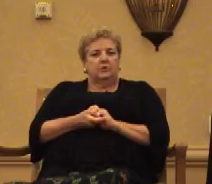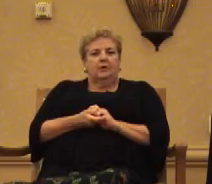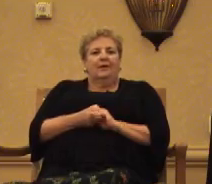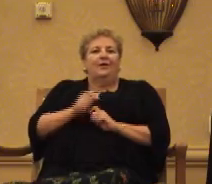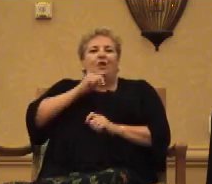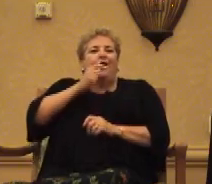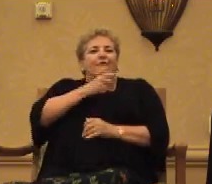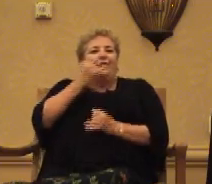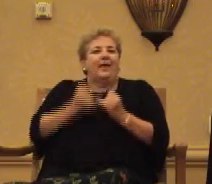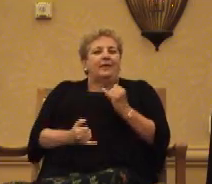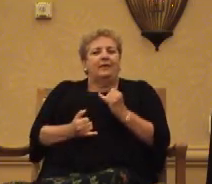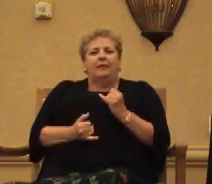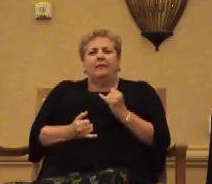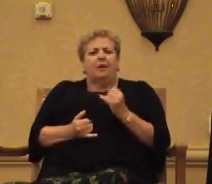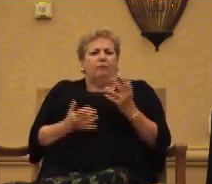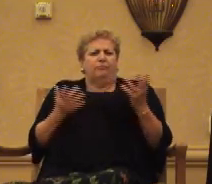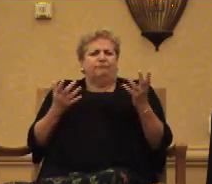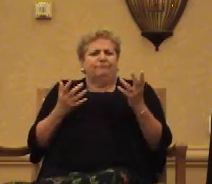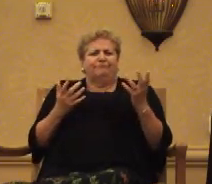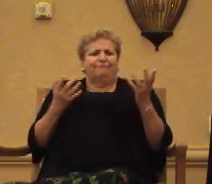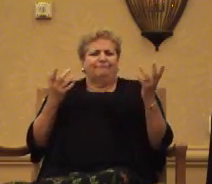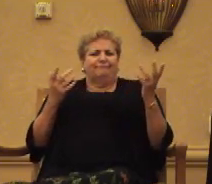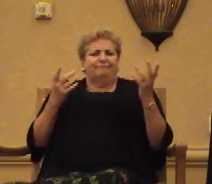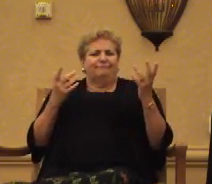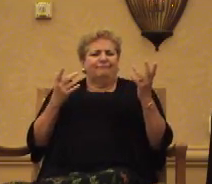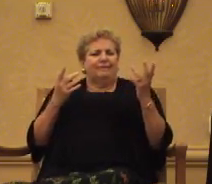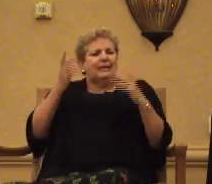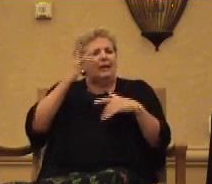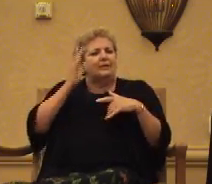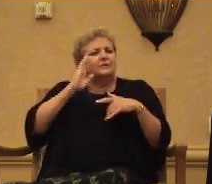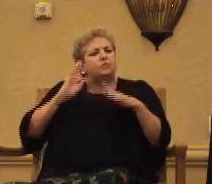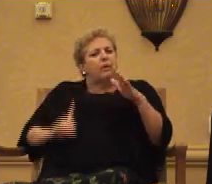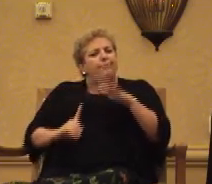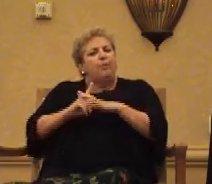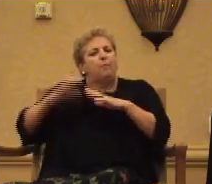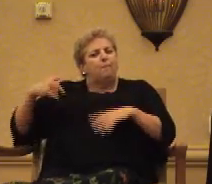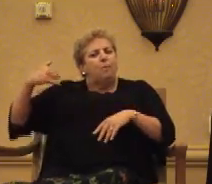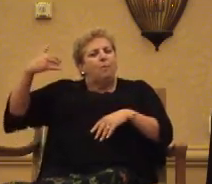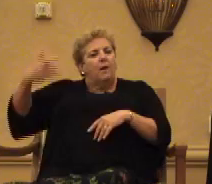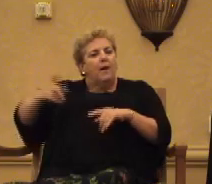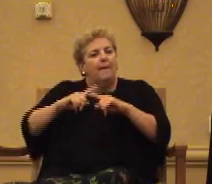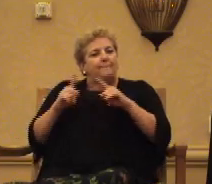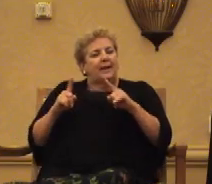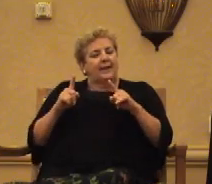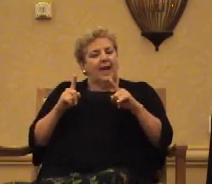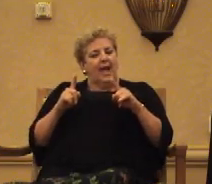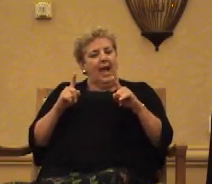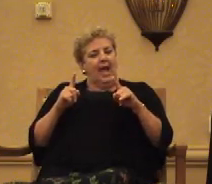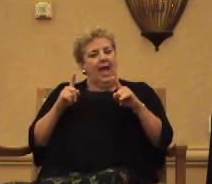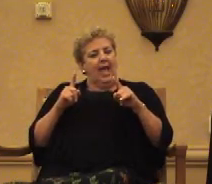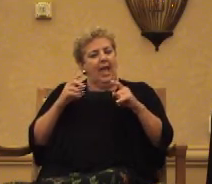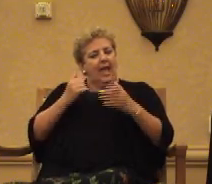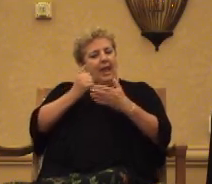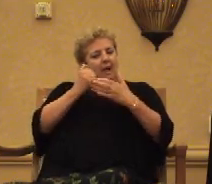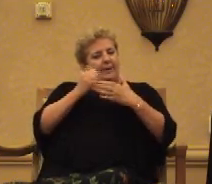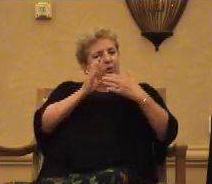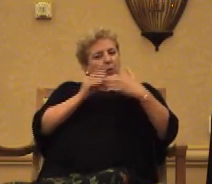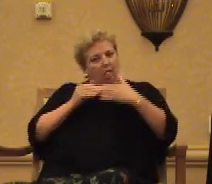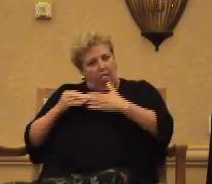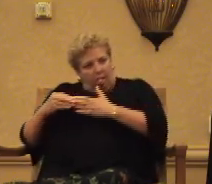chronic illnesses and like that. But it got me on a different direction. You know, one of the things that